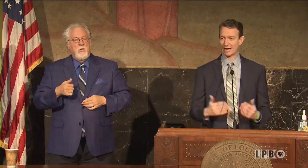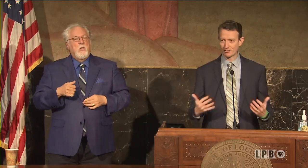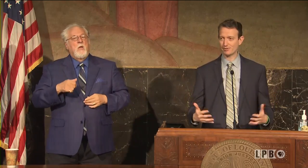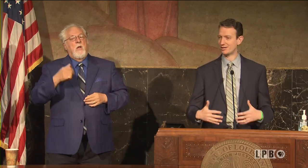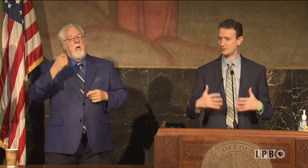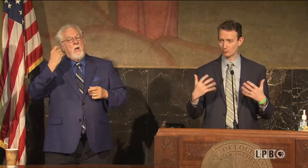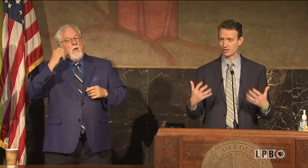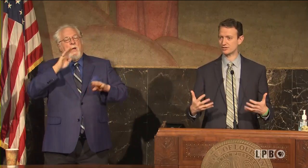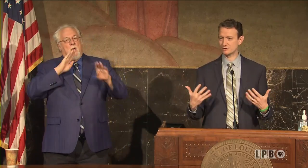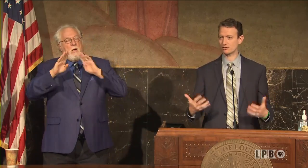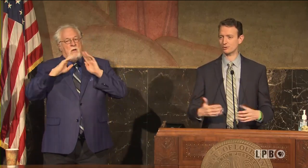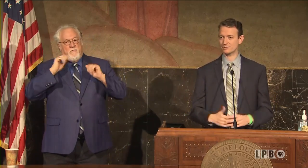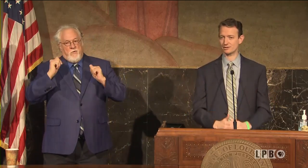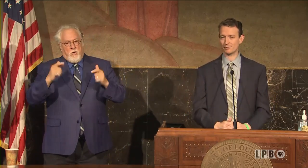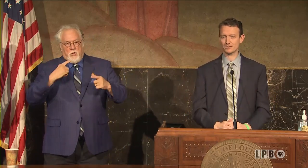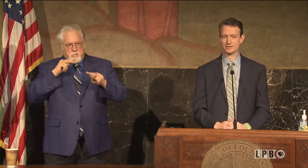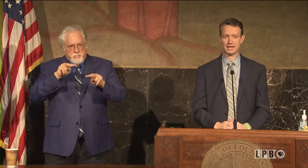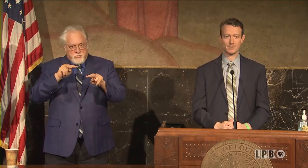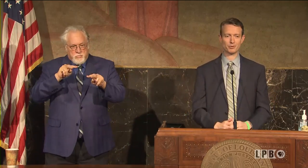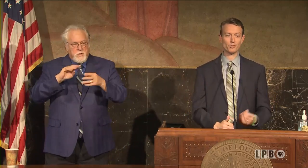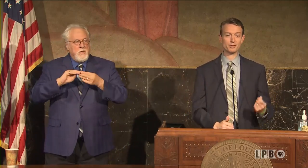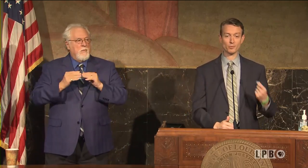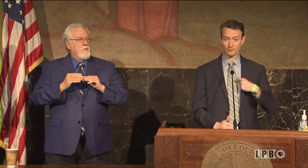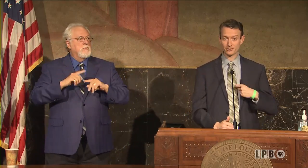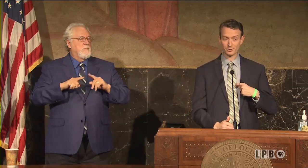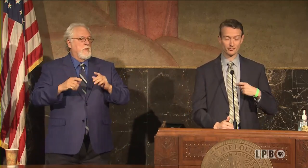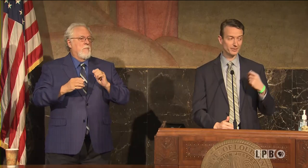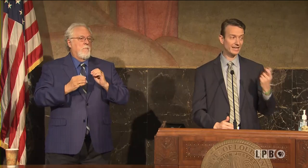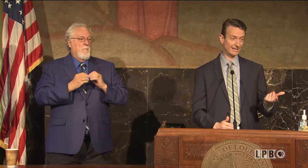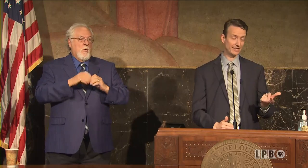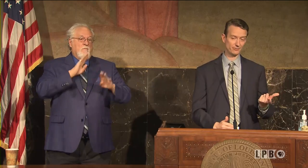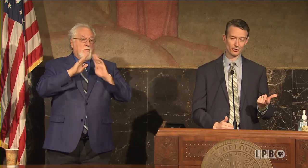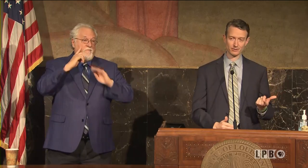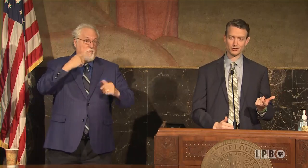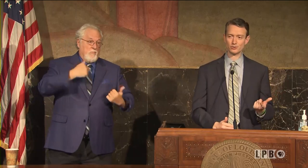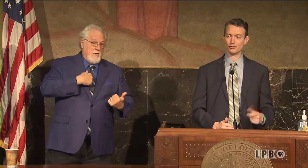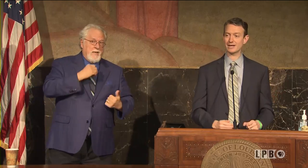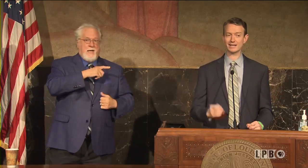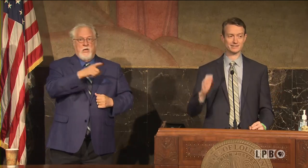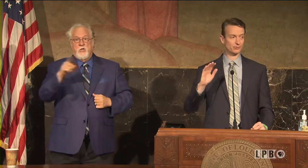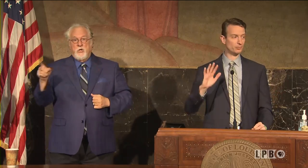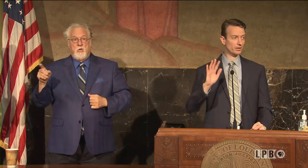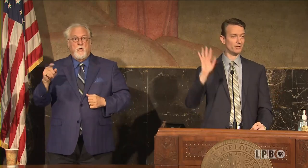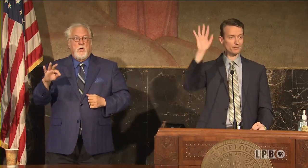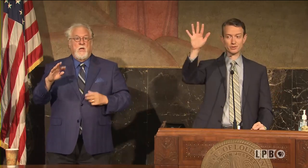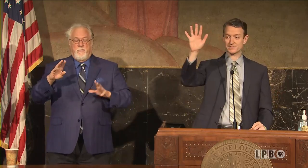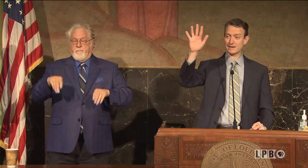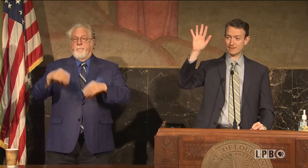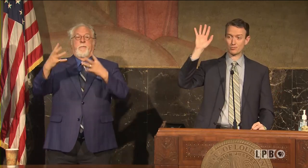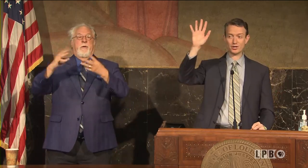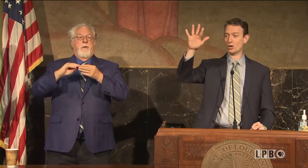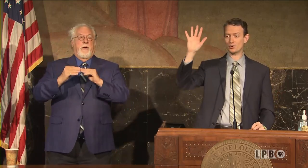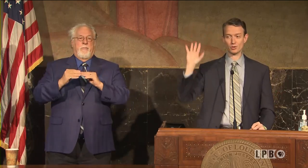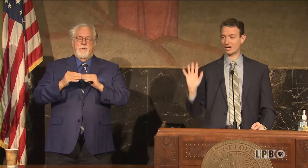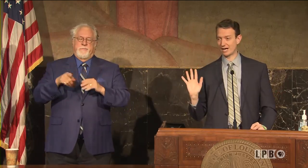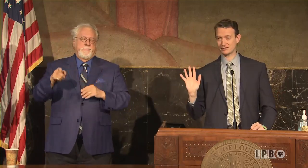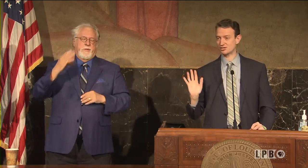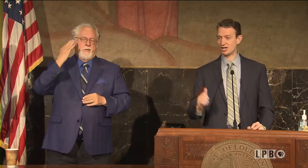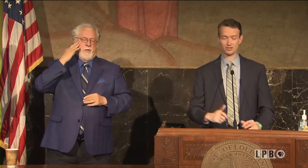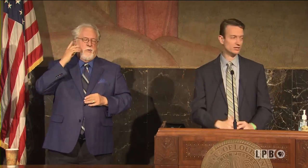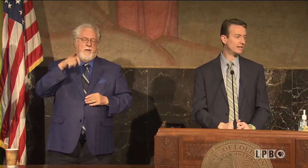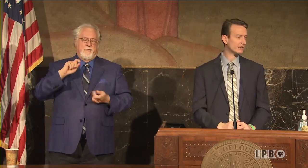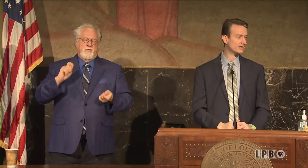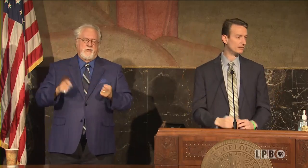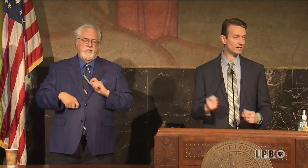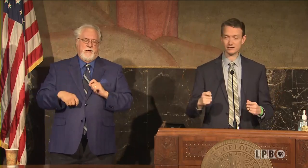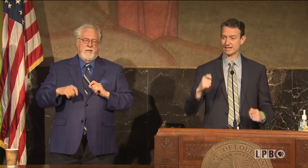frustrating for everybody who's watching so closely the numbers, but would be more frustrating for me, and I think for all of you, is if we put up numbers that we know that we're going to have to